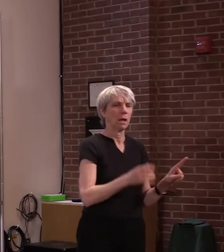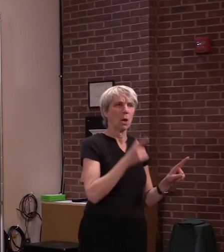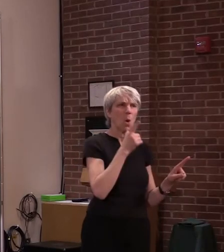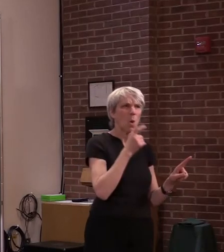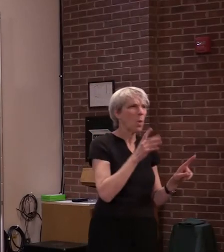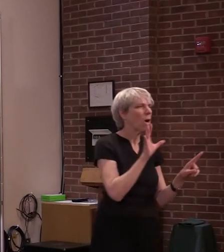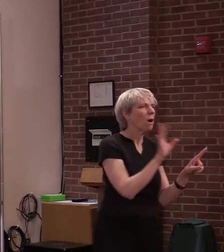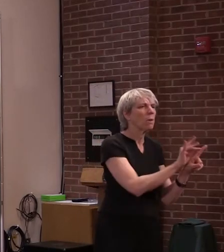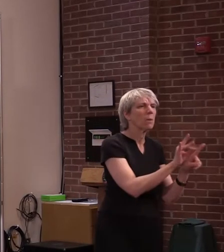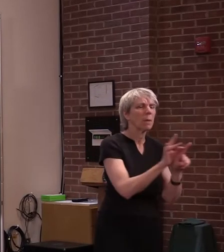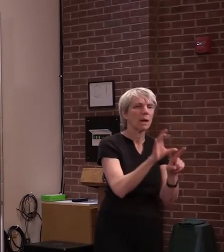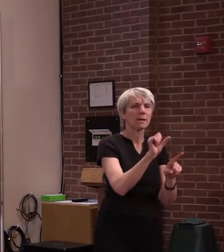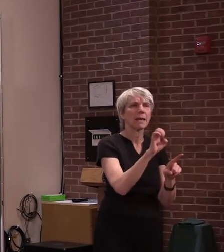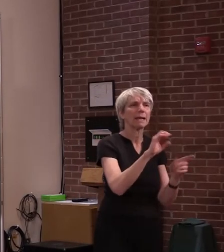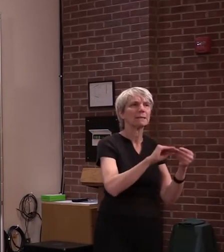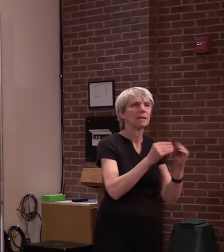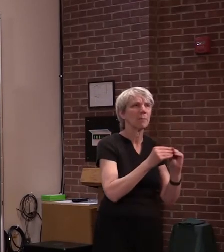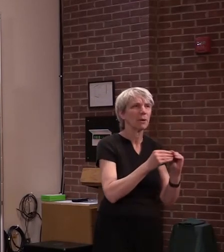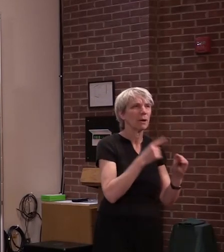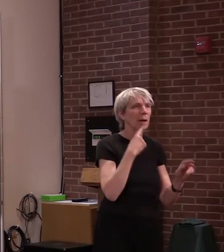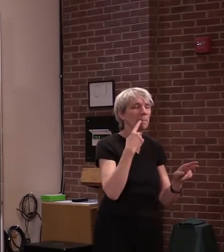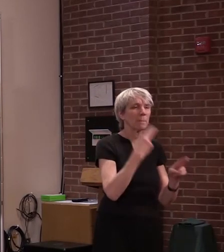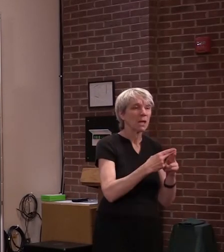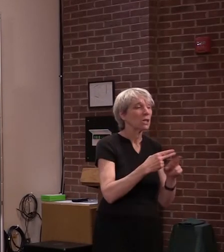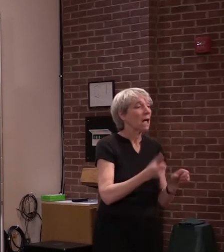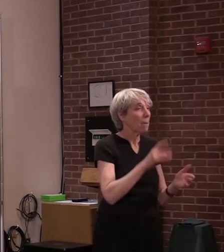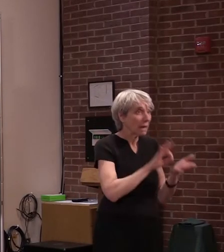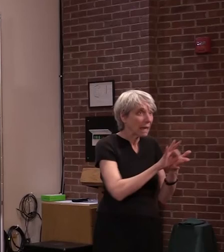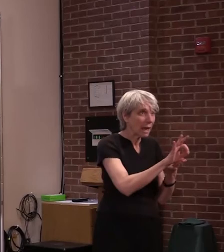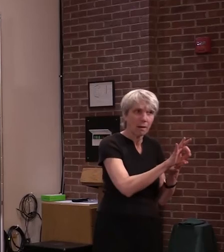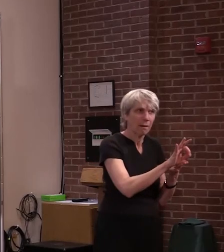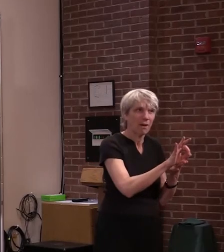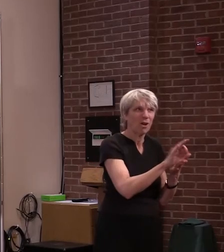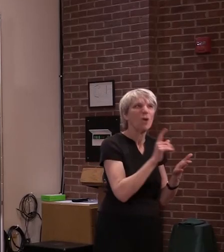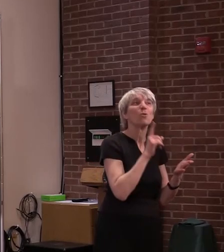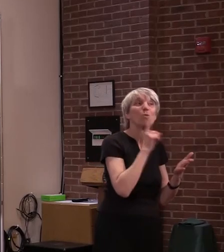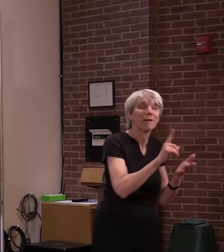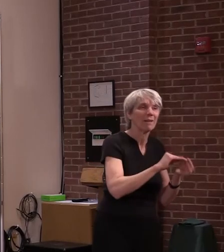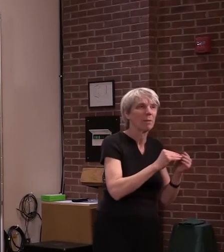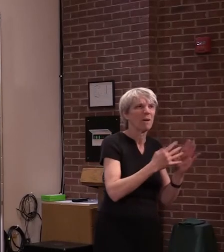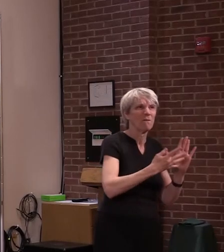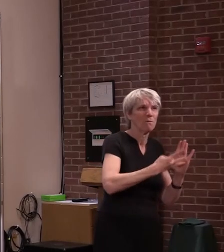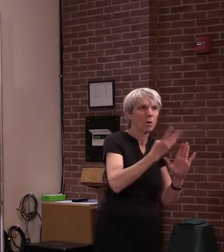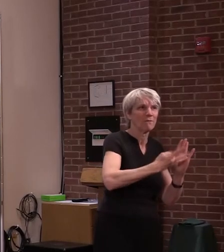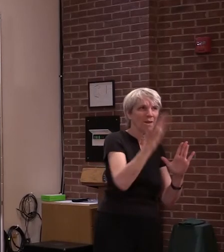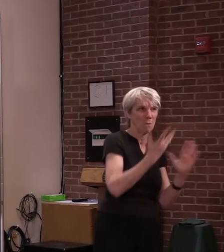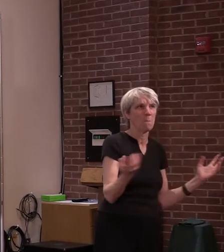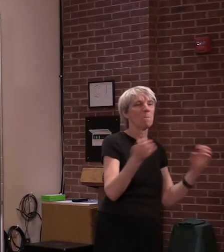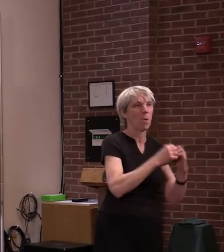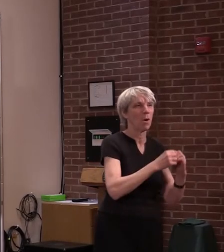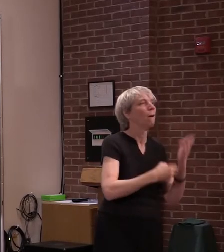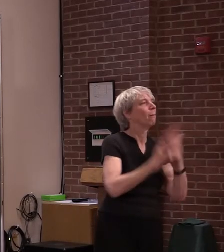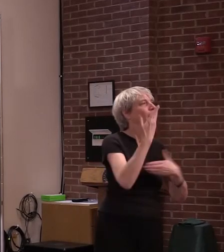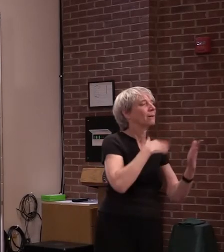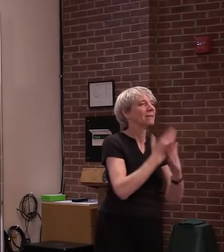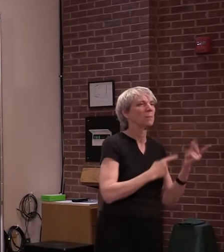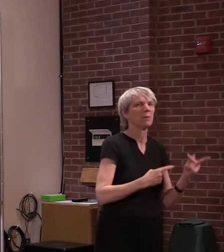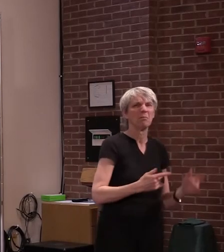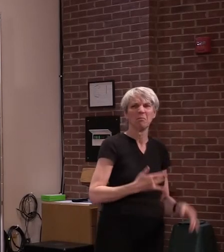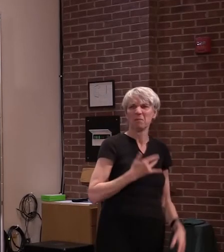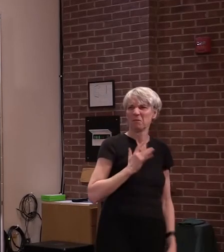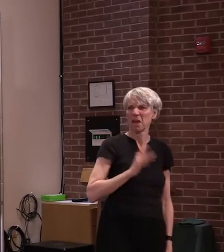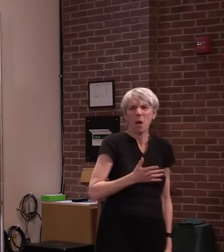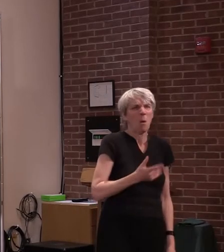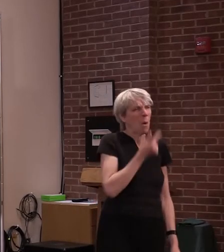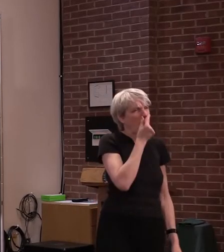that 4 to 5 times number. That's attributable to the fact that there are milder cases that people might think are cold, or they might